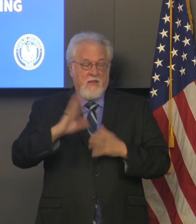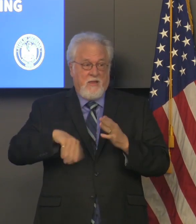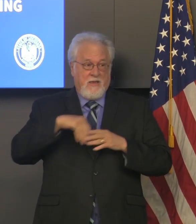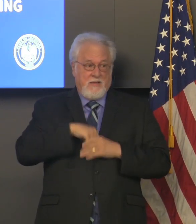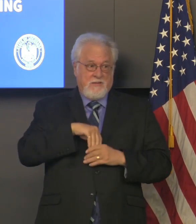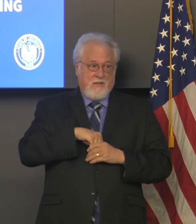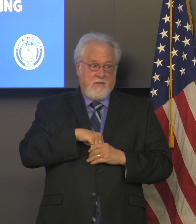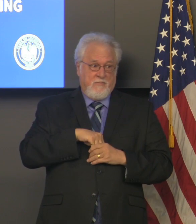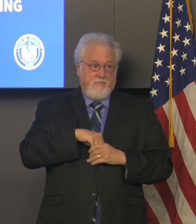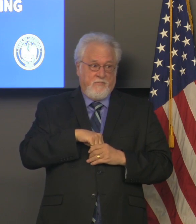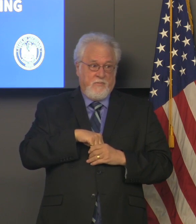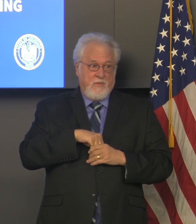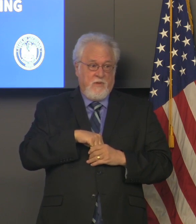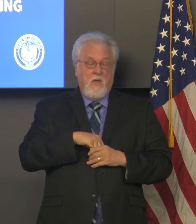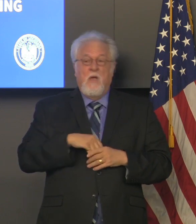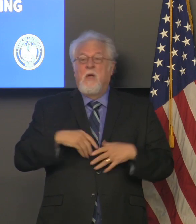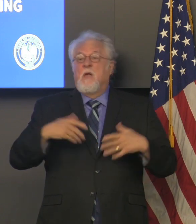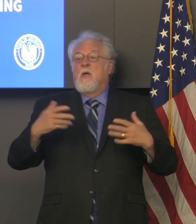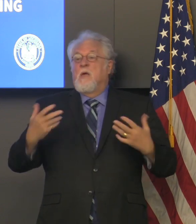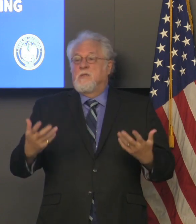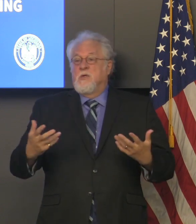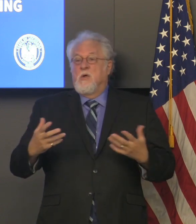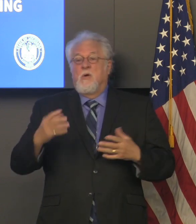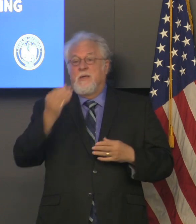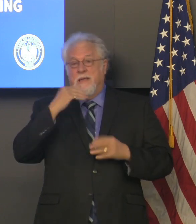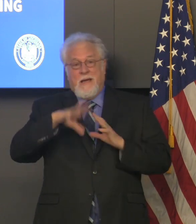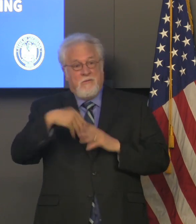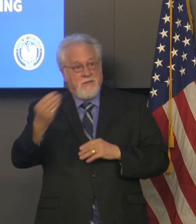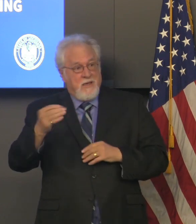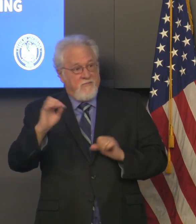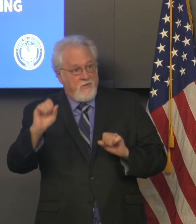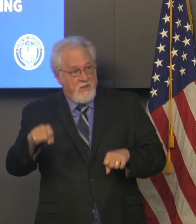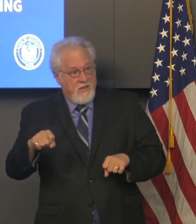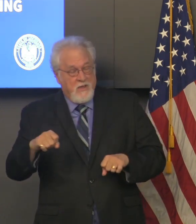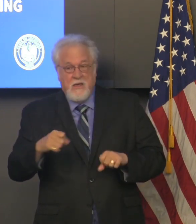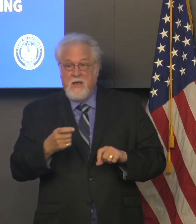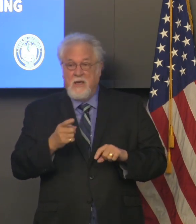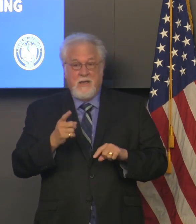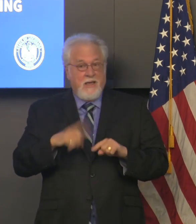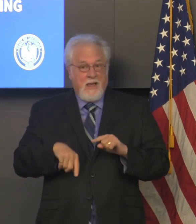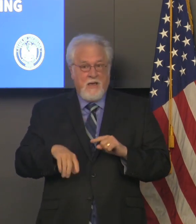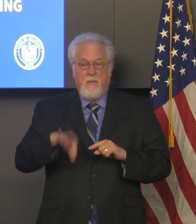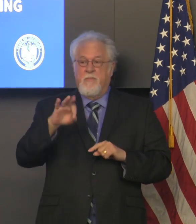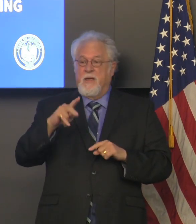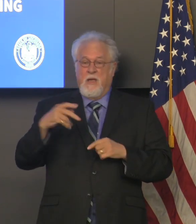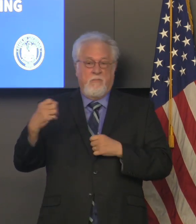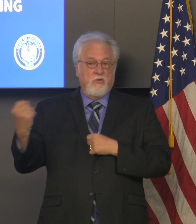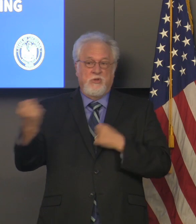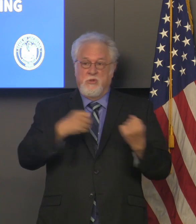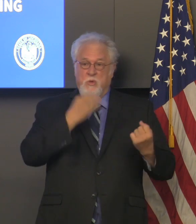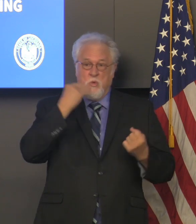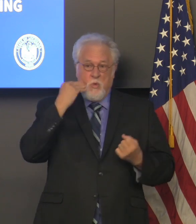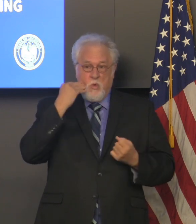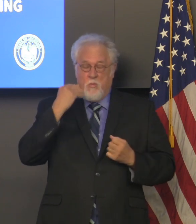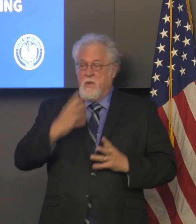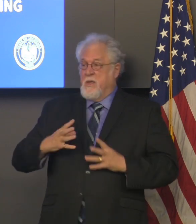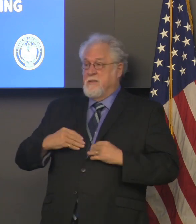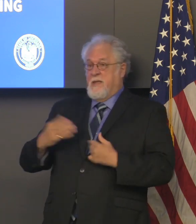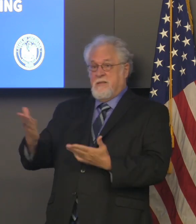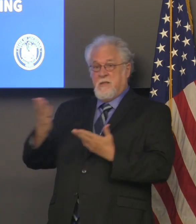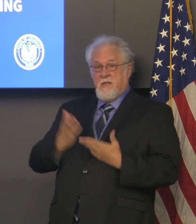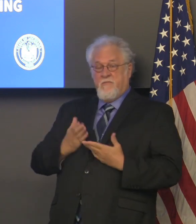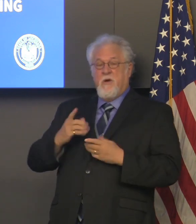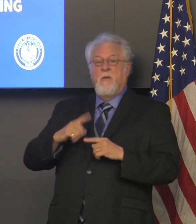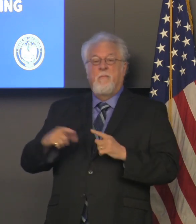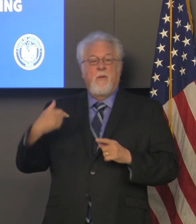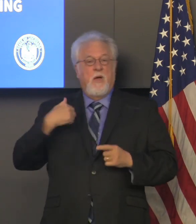to indoors. So dine outdoors if you can. If you can't, pick it up, take it home, take delivery. But